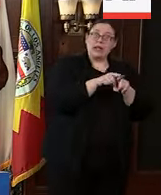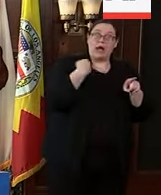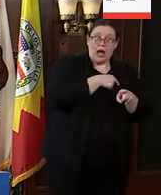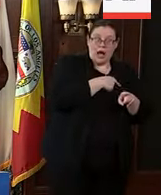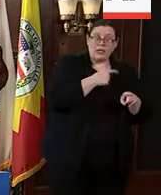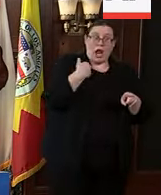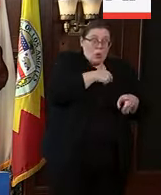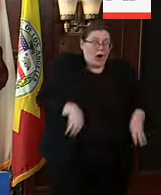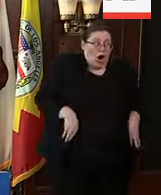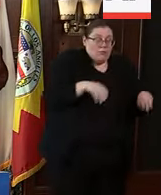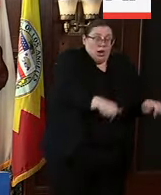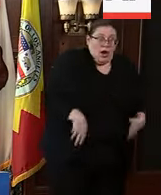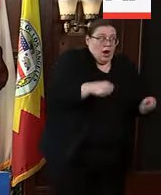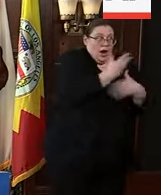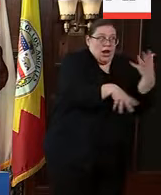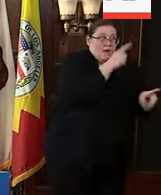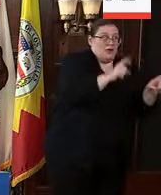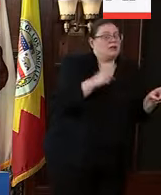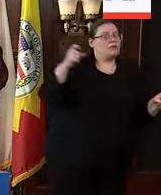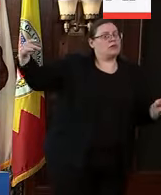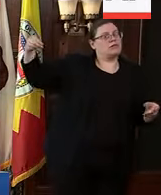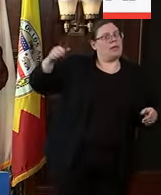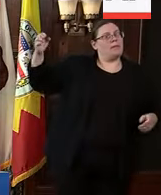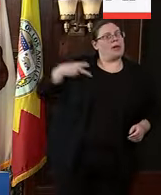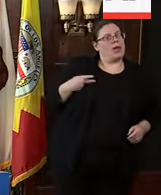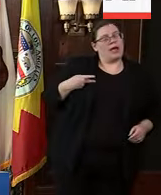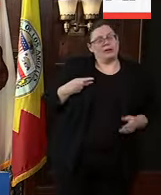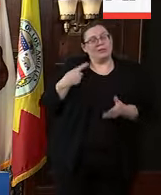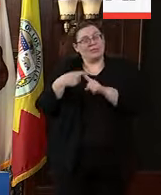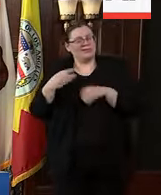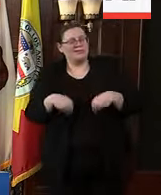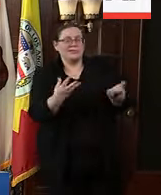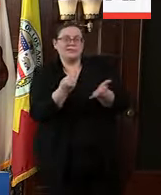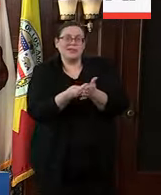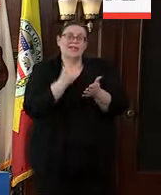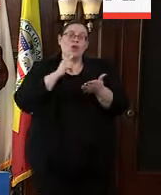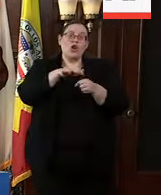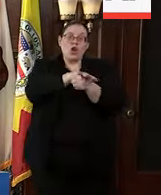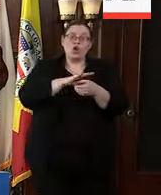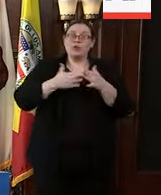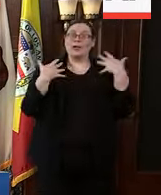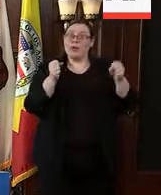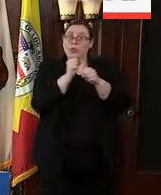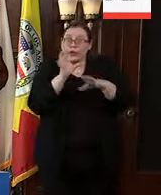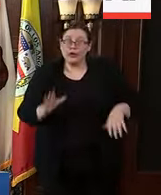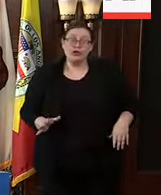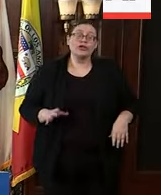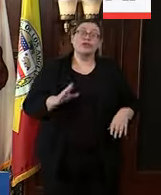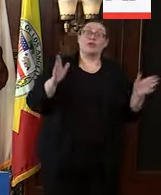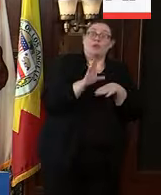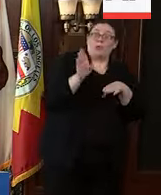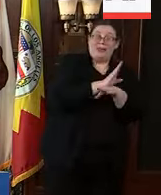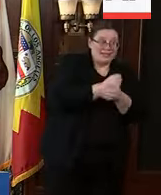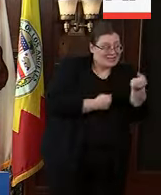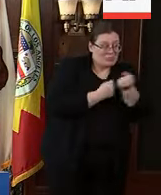and paying out of our pocket for these tests. Funding more local community health workers. Real small business assistance,